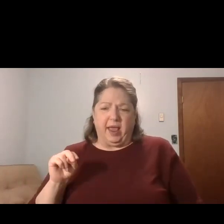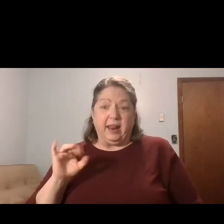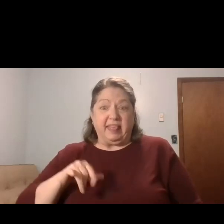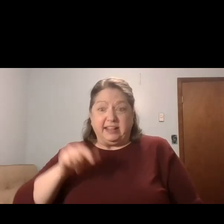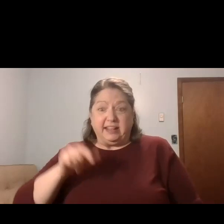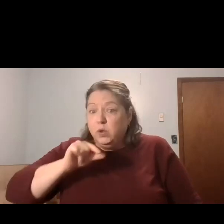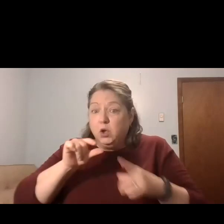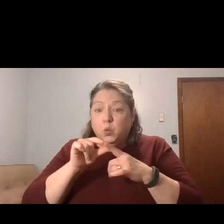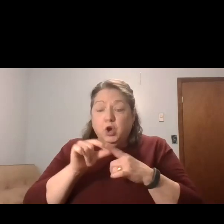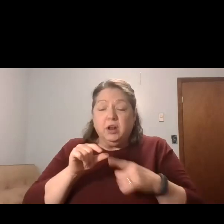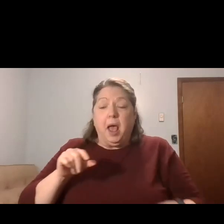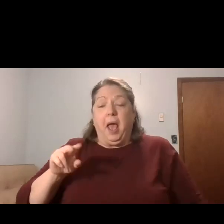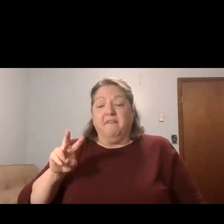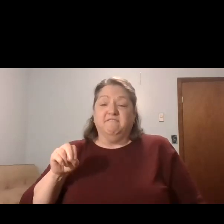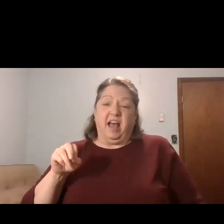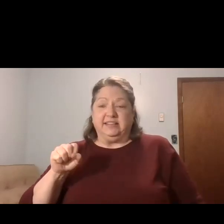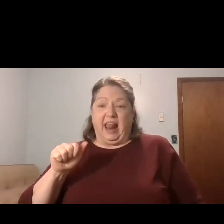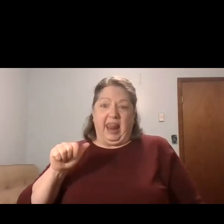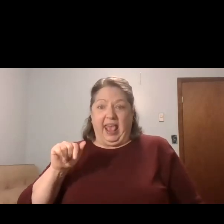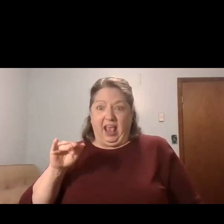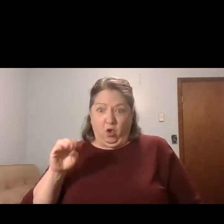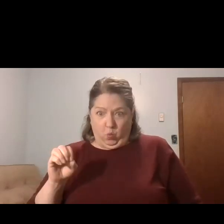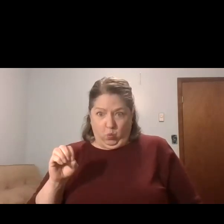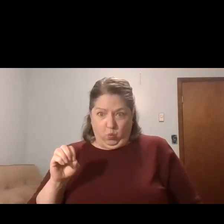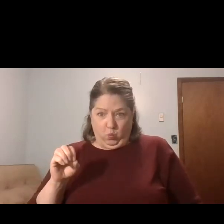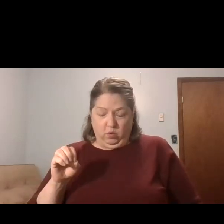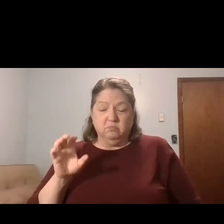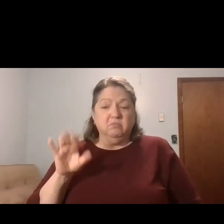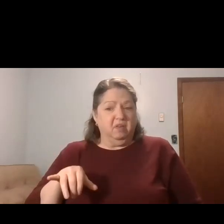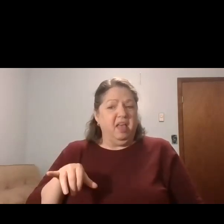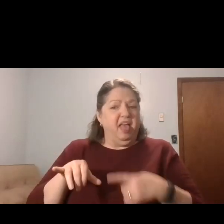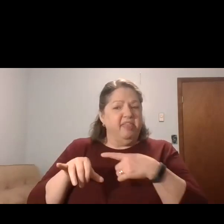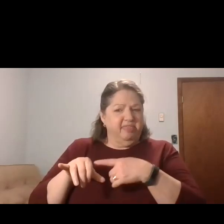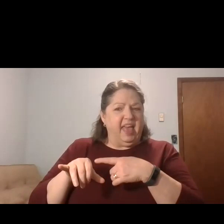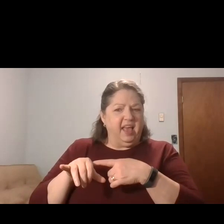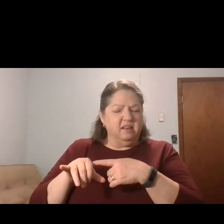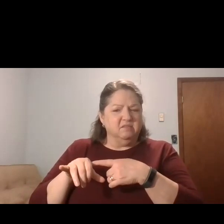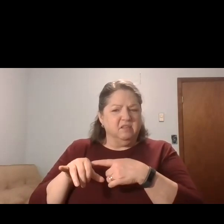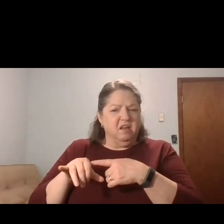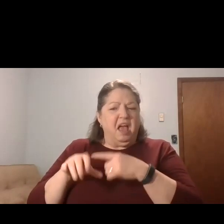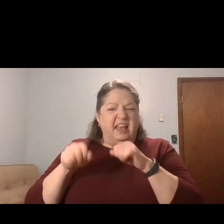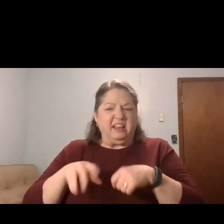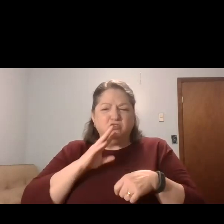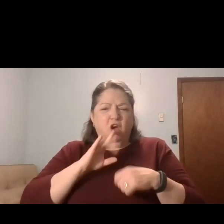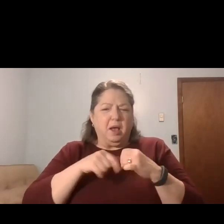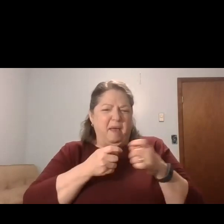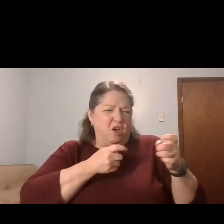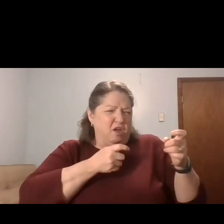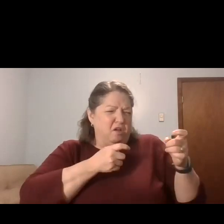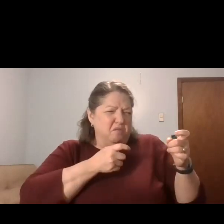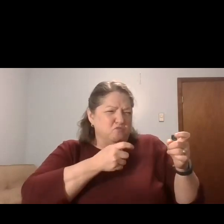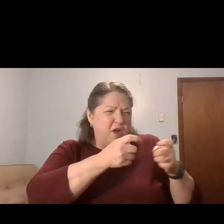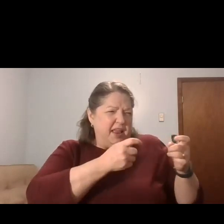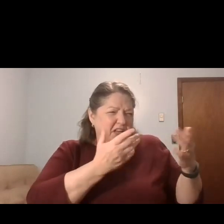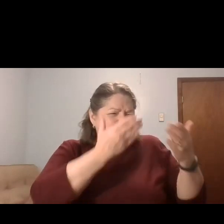And when used in reference to Jesus, because it's also used in the Bible in reference to darkness and into the reign of the disciples in the future,